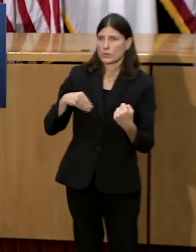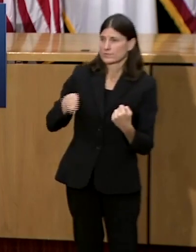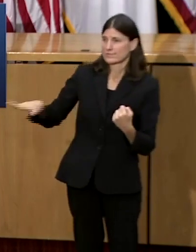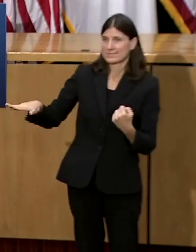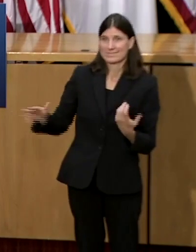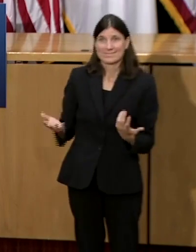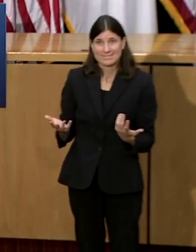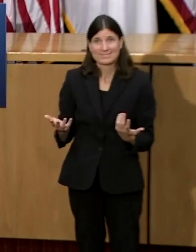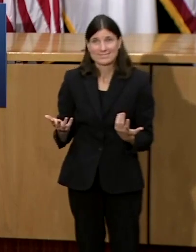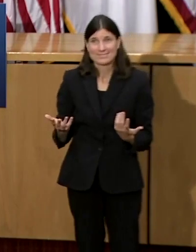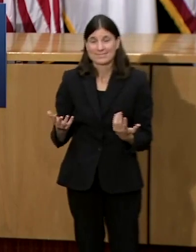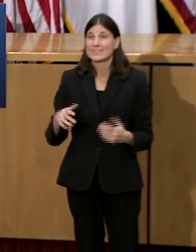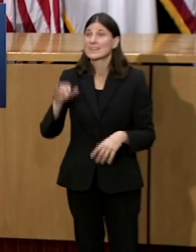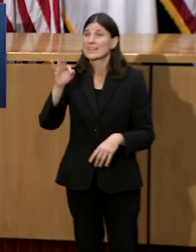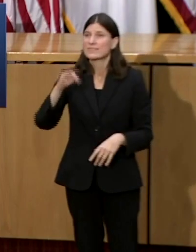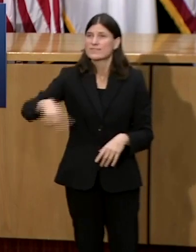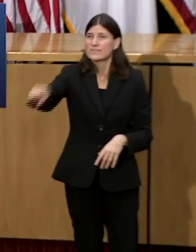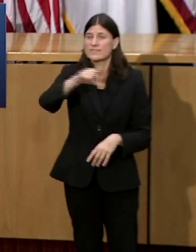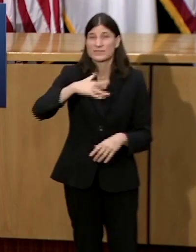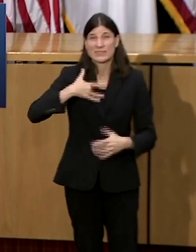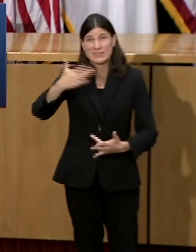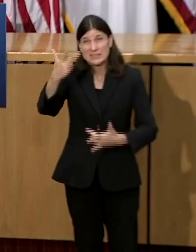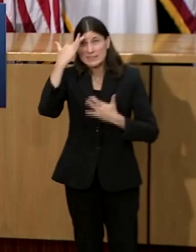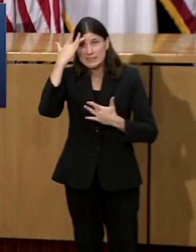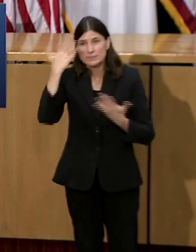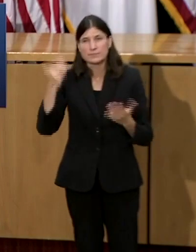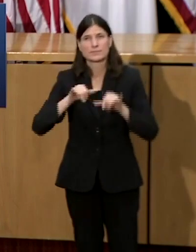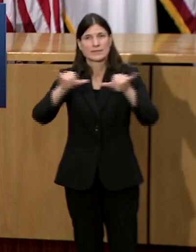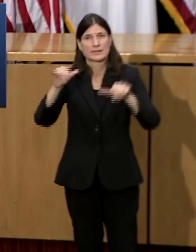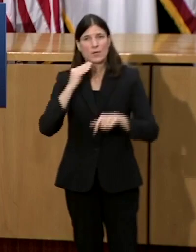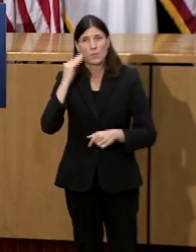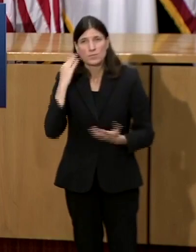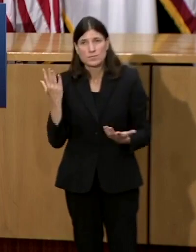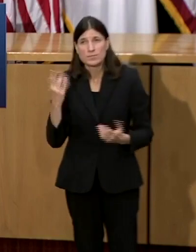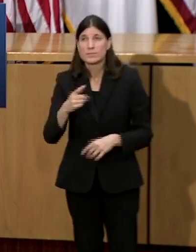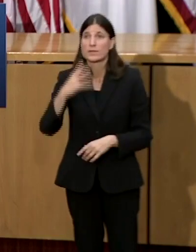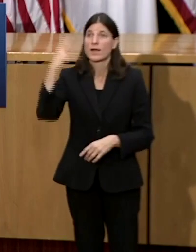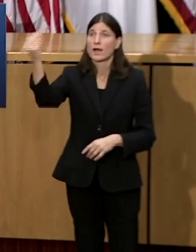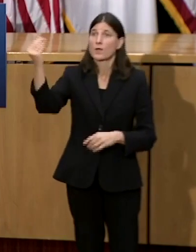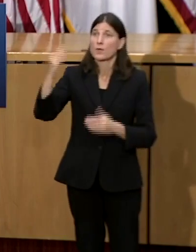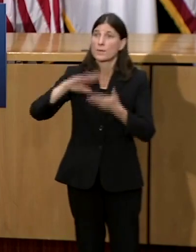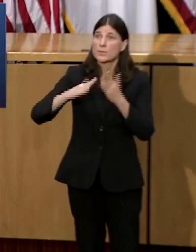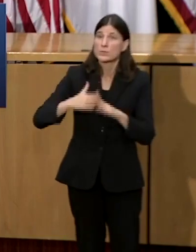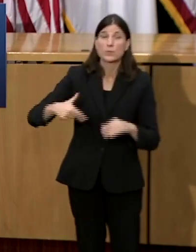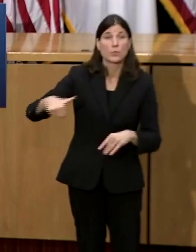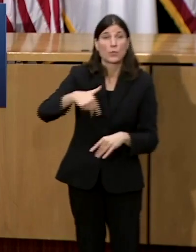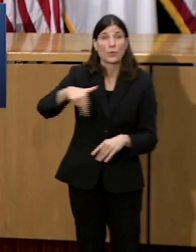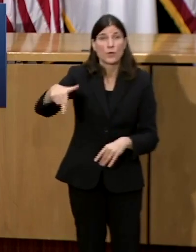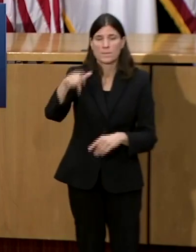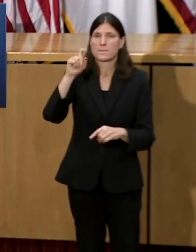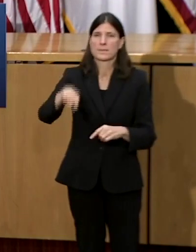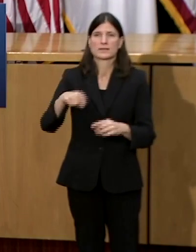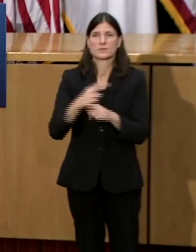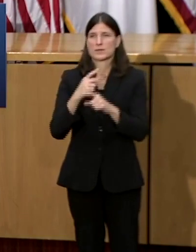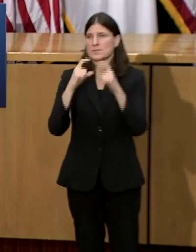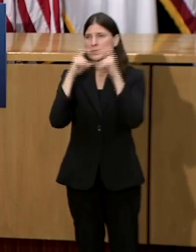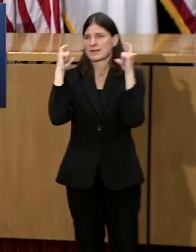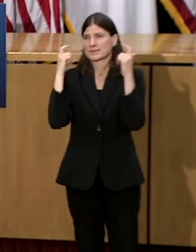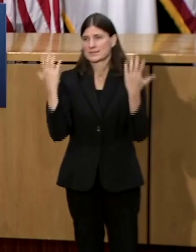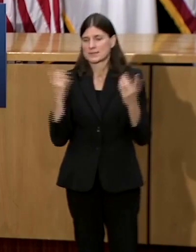mask in public. With Thanksgiving coming, please remember that many people with COVID are